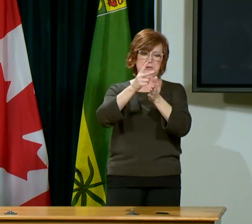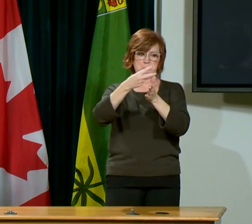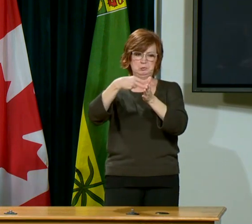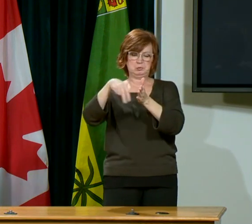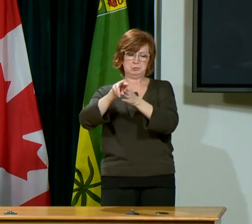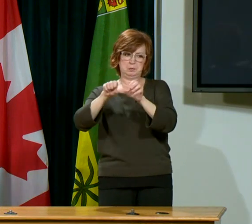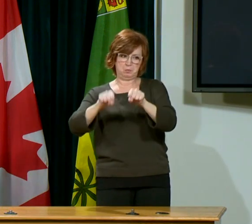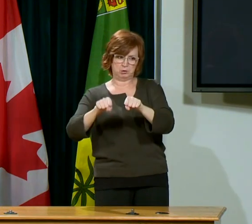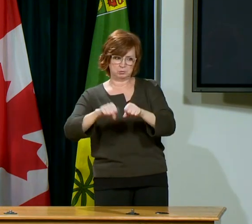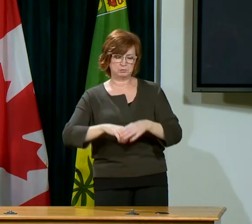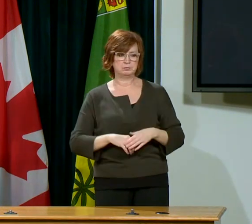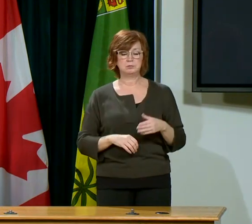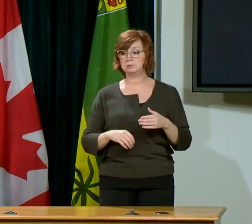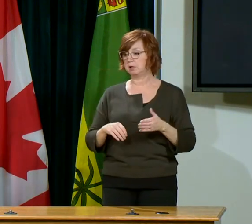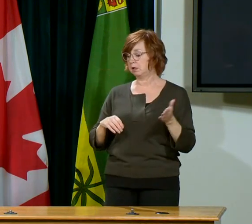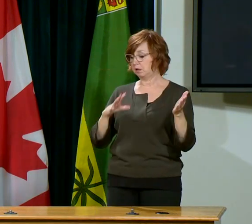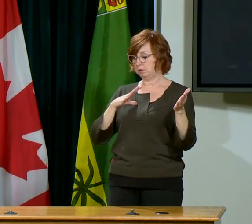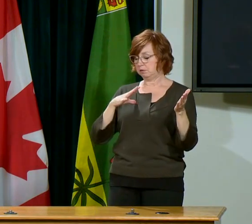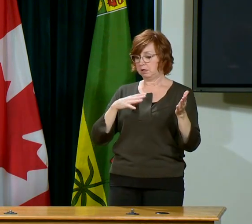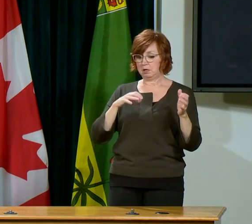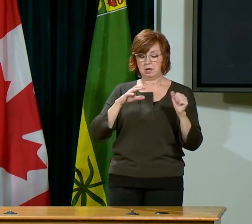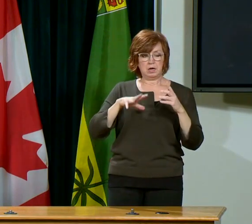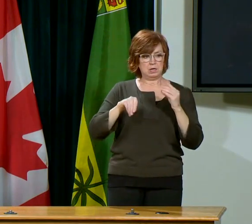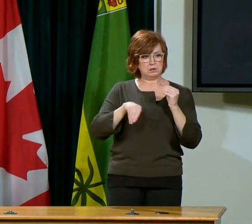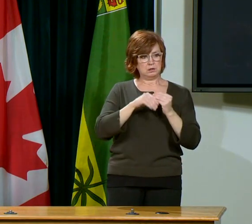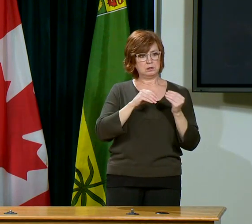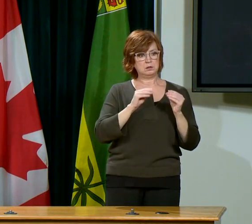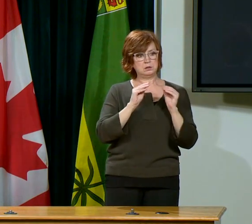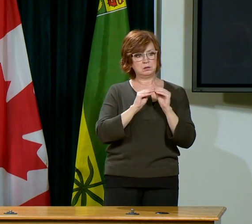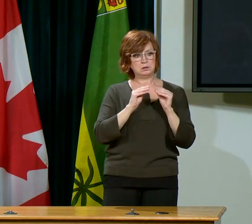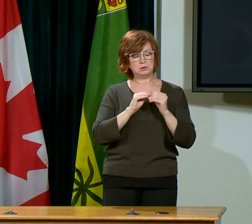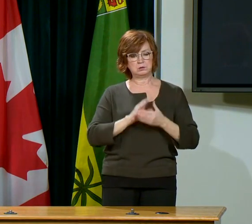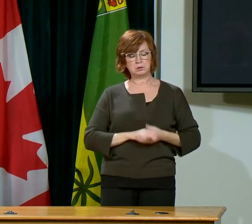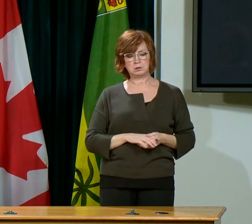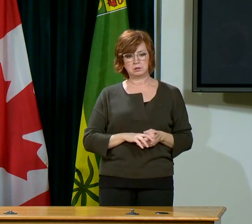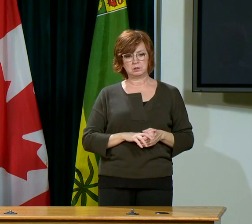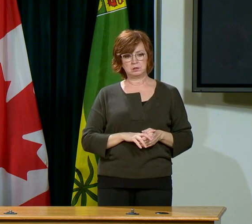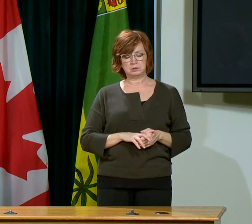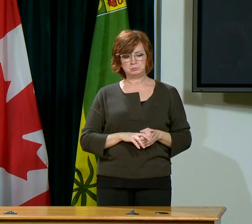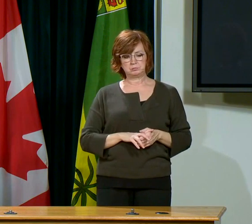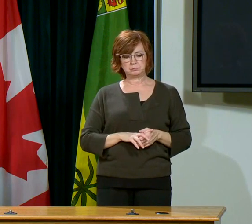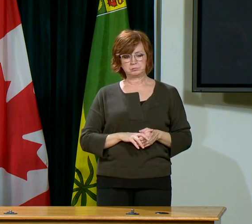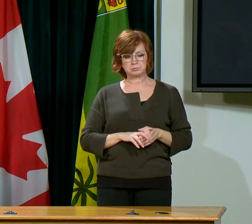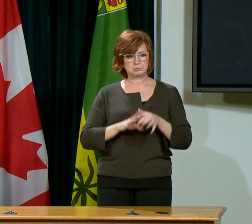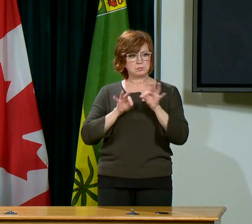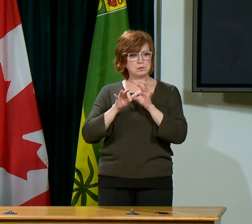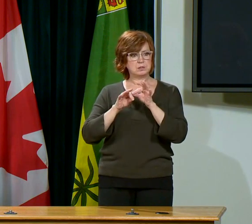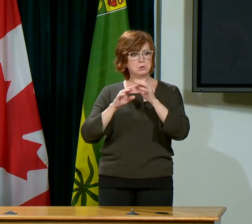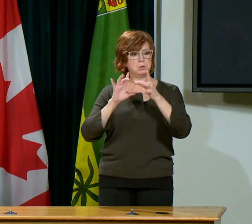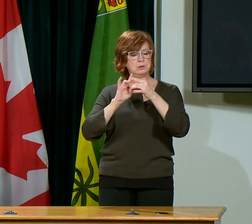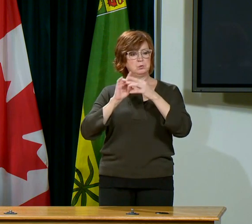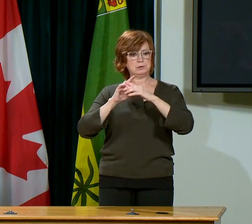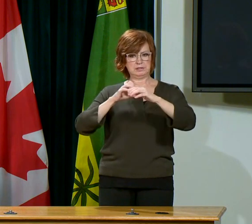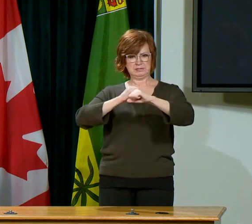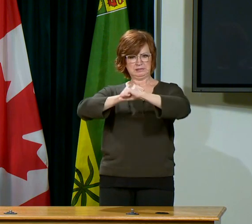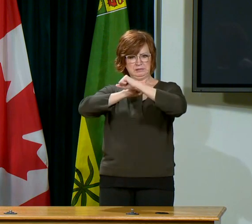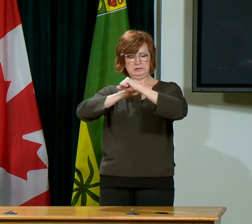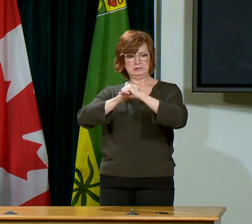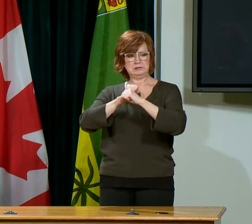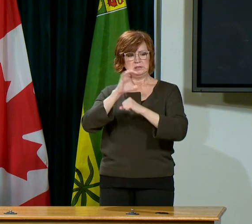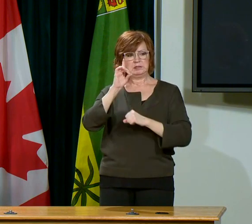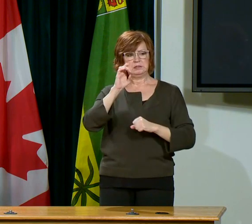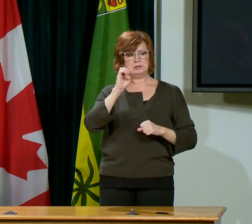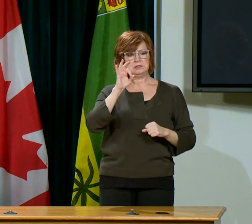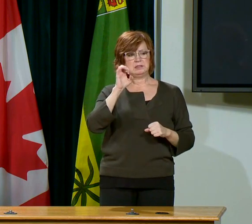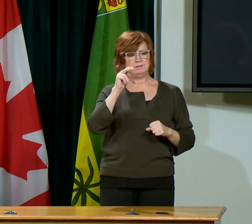And can you also provide a little bit more detail on how the defensive strategy is going? I mean, have you yet been able to add